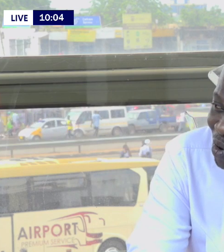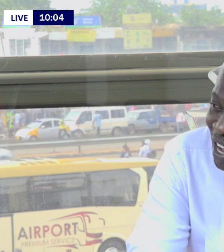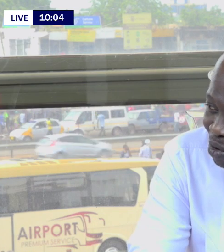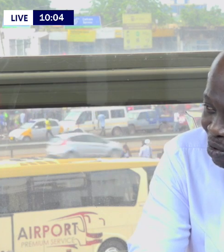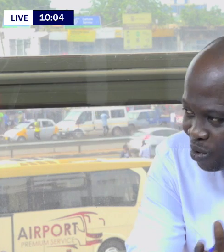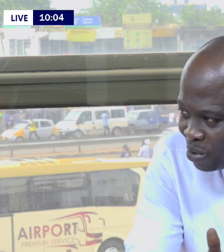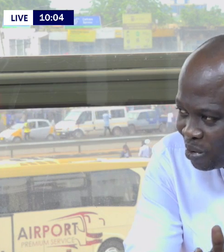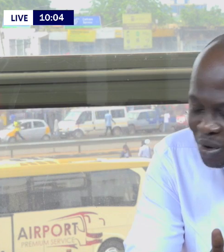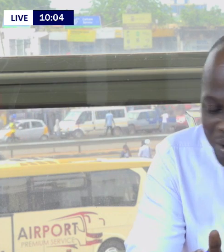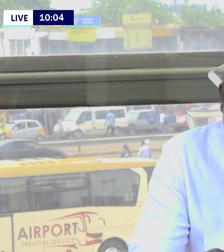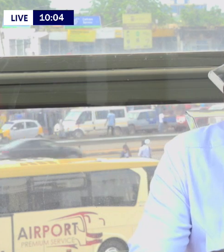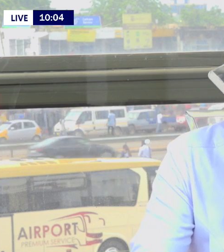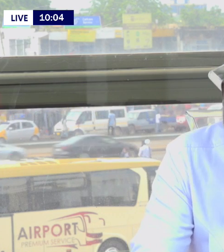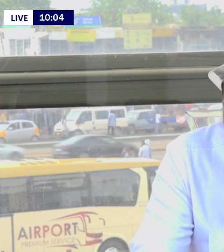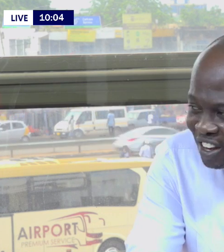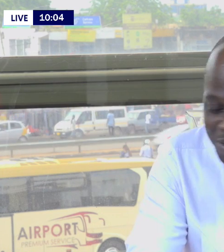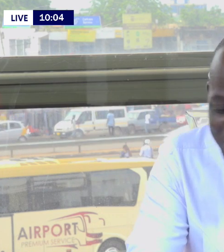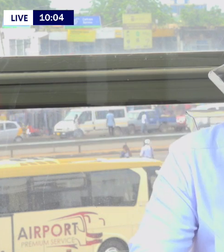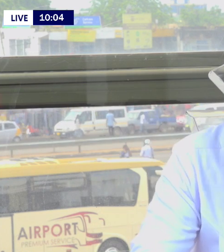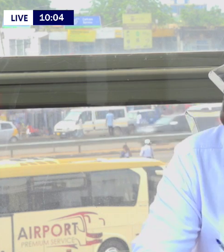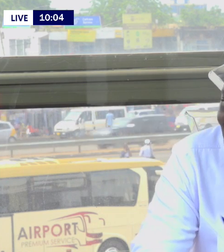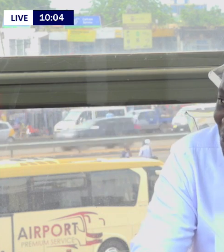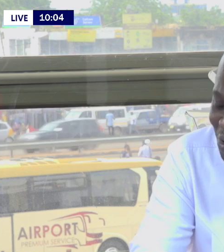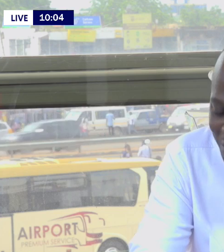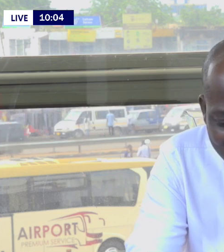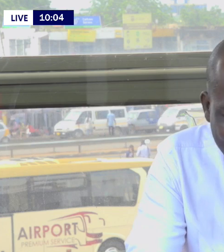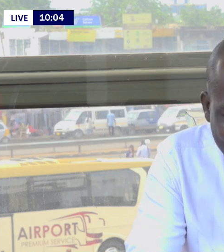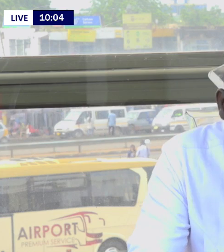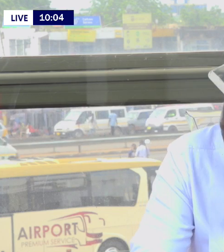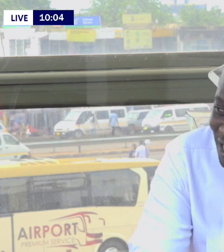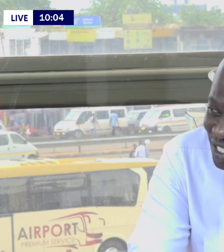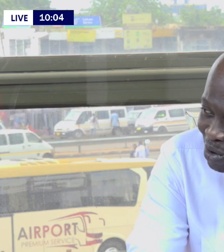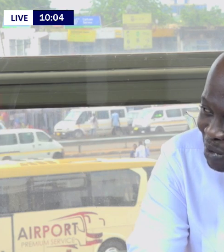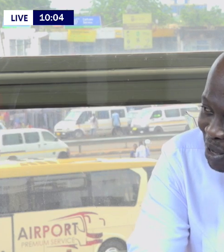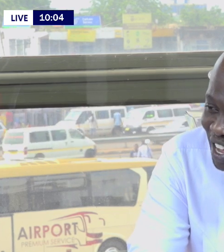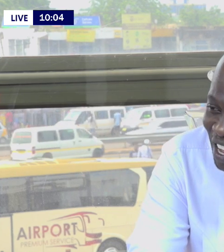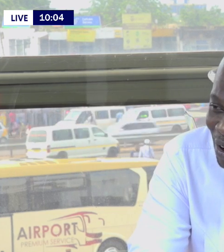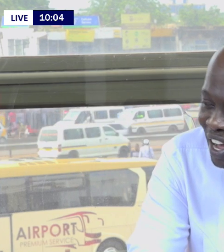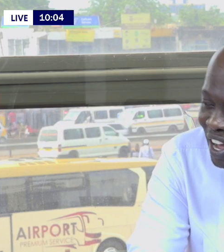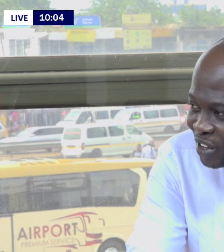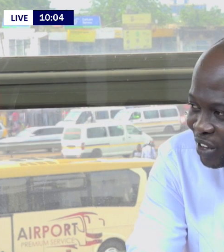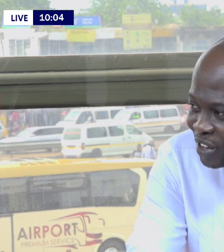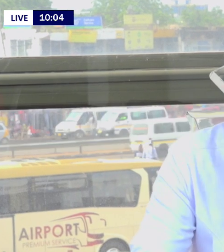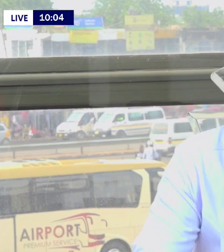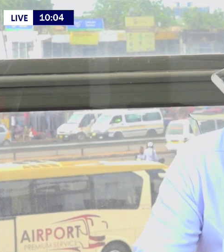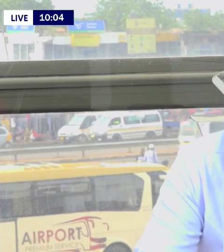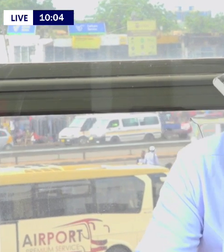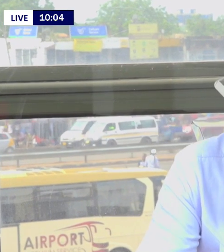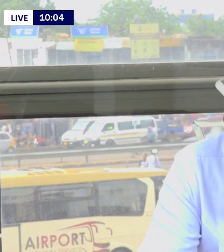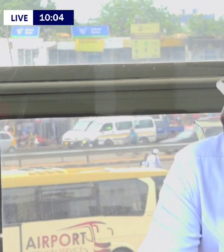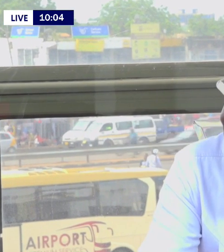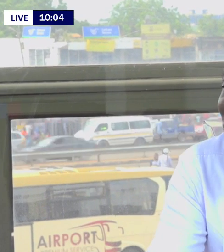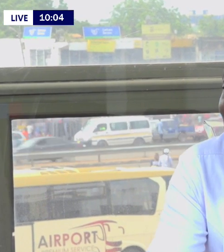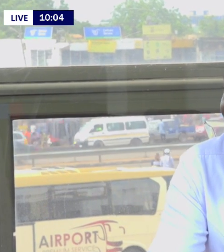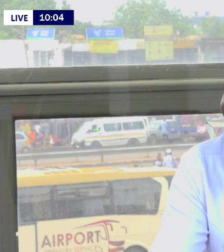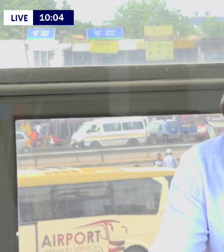ni na mho na omukọ omukọ na wo ho na wa unity bo ba bi na okọ ibula unity bo ba bi ha dwin kakra na okọ